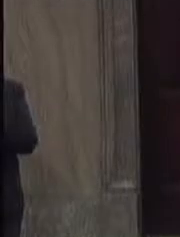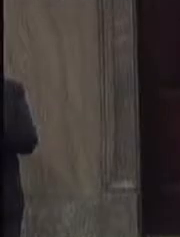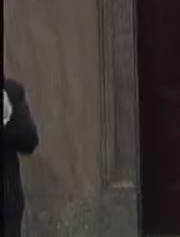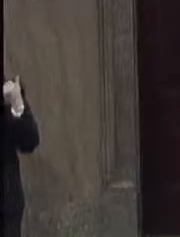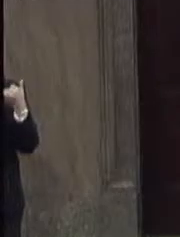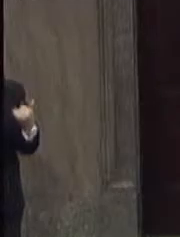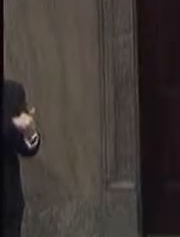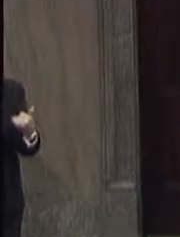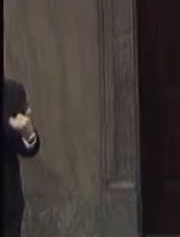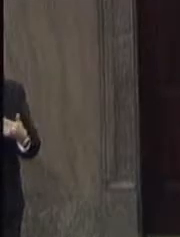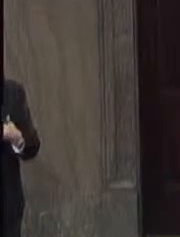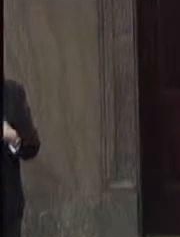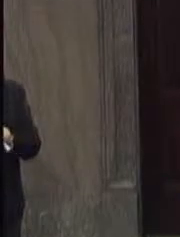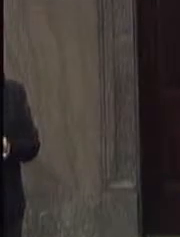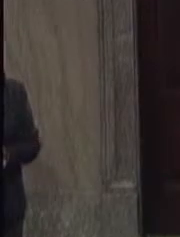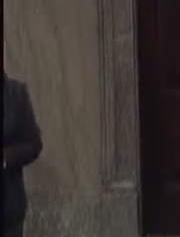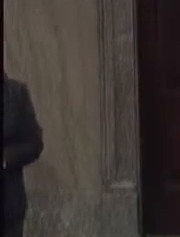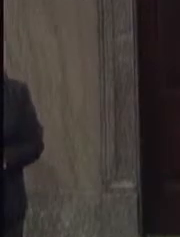action now. Thank you.